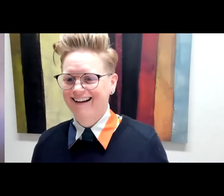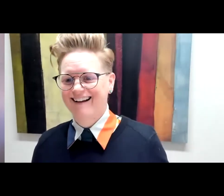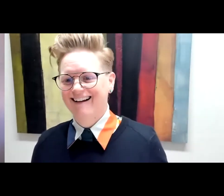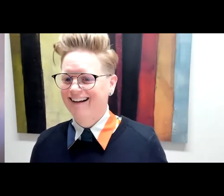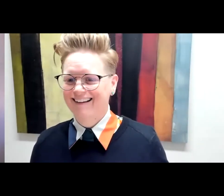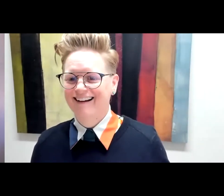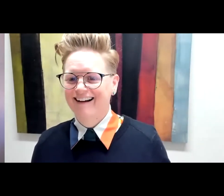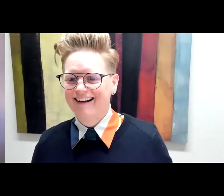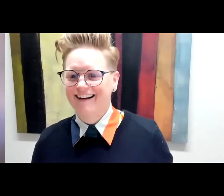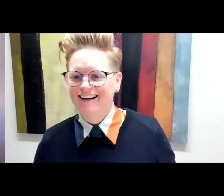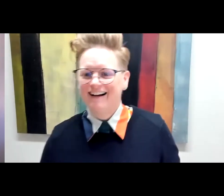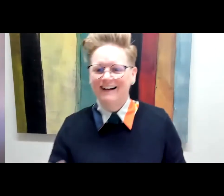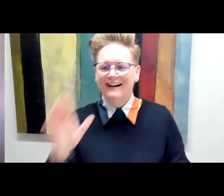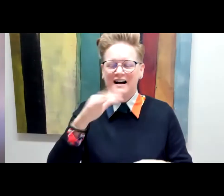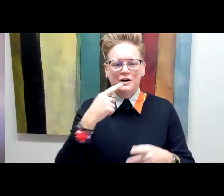can vouch for that.